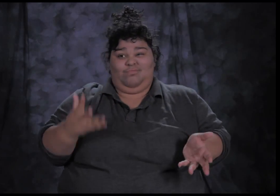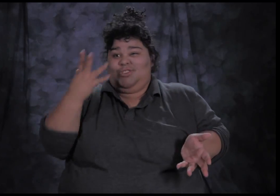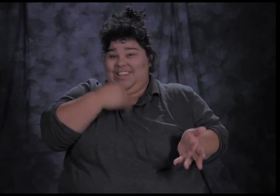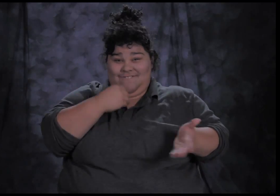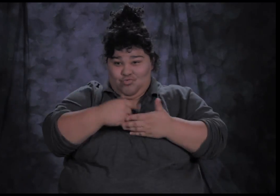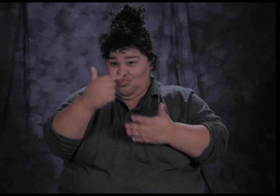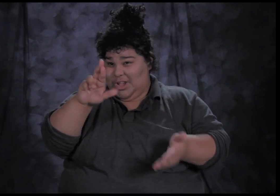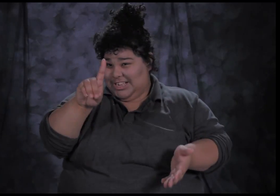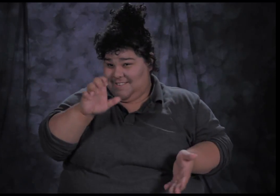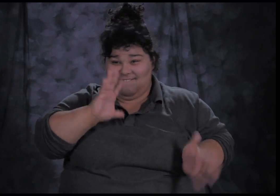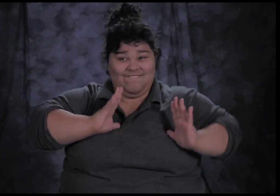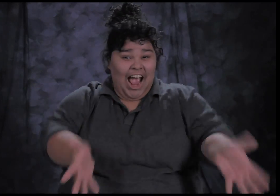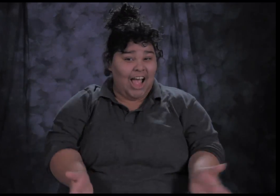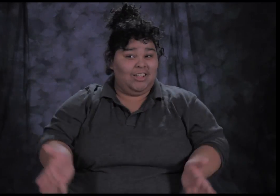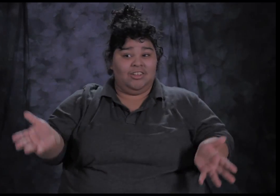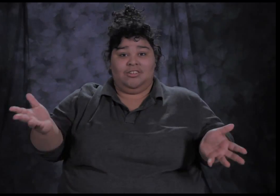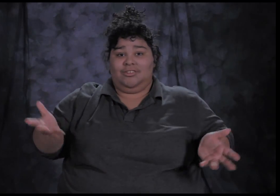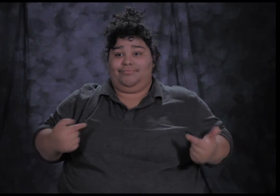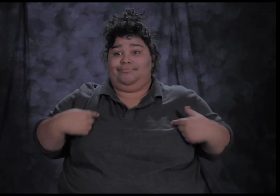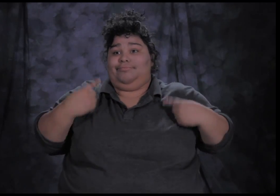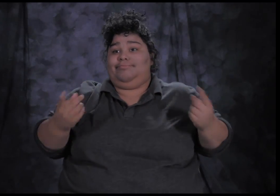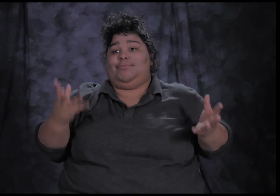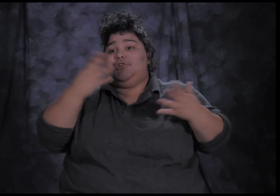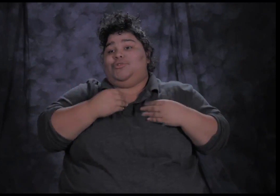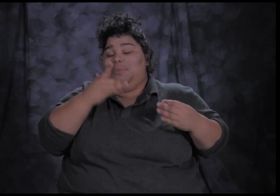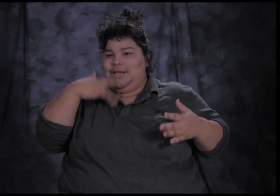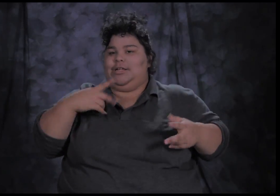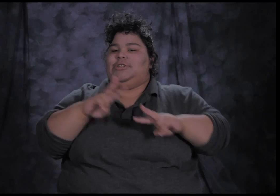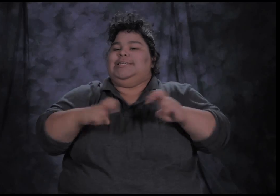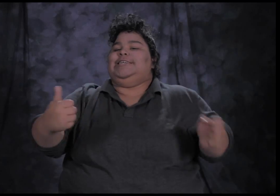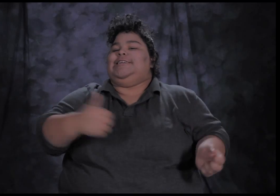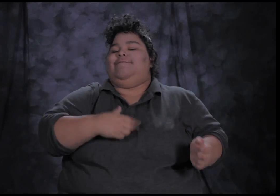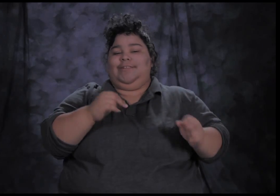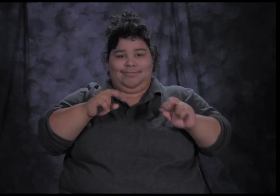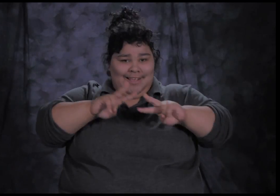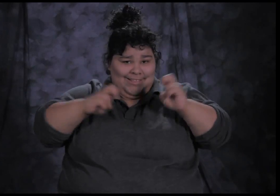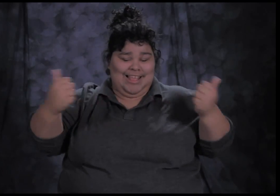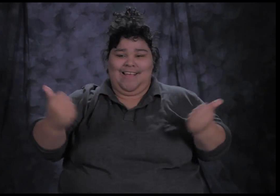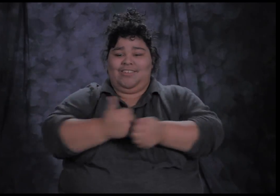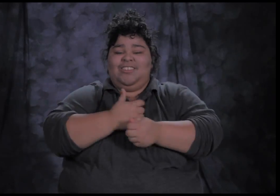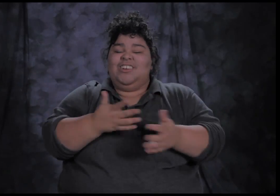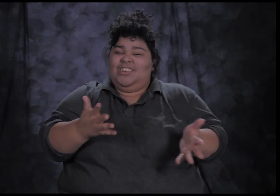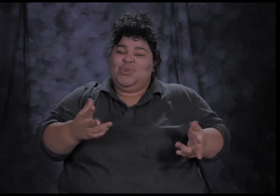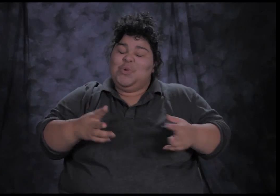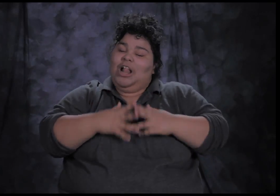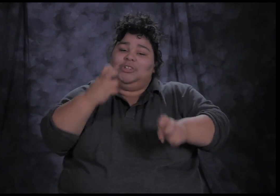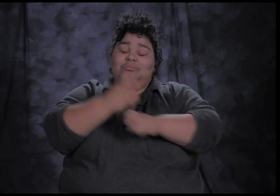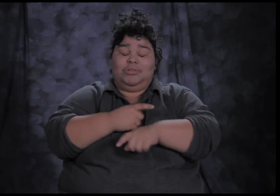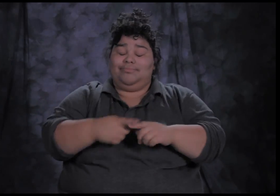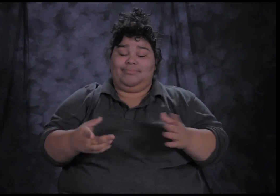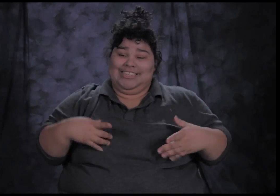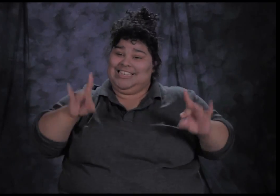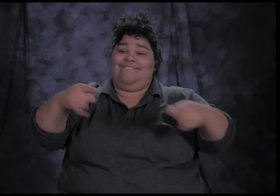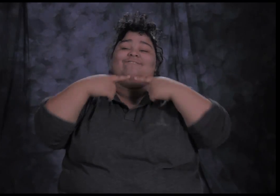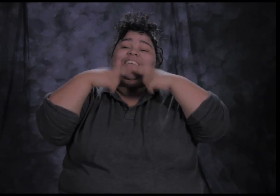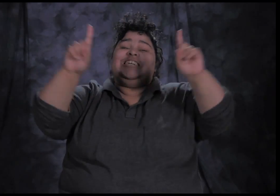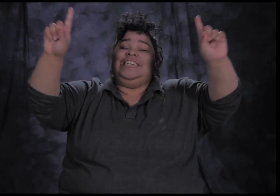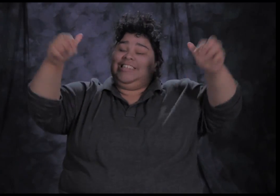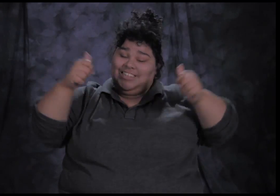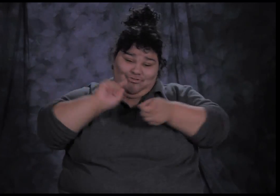felt pretty safe. It was awesome. I haven't gotten in a fight for, I don't know, like 2 years. My grades